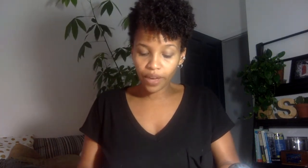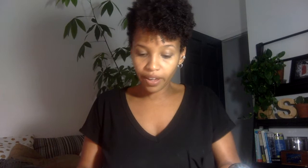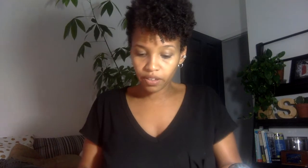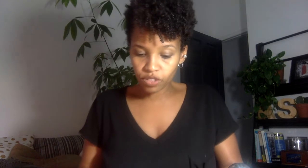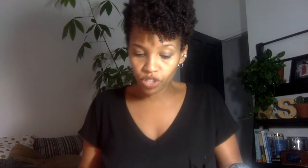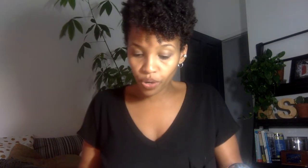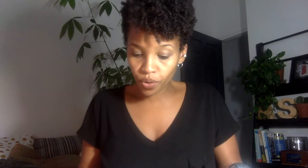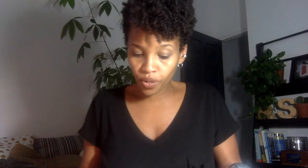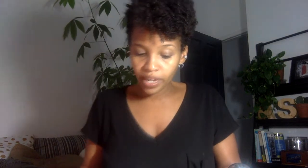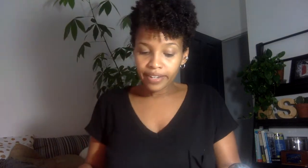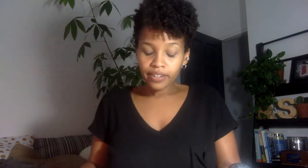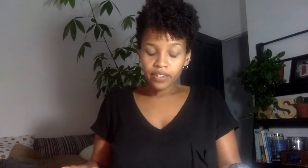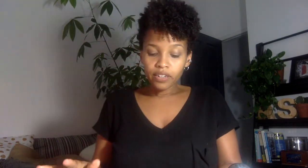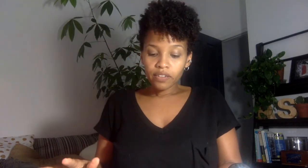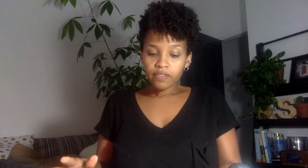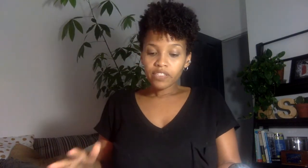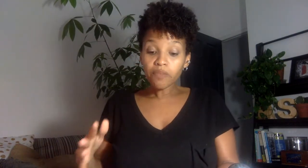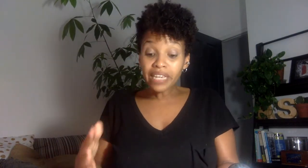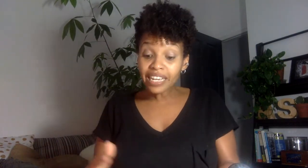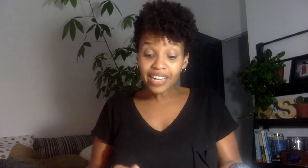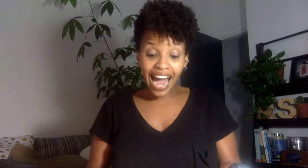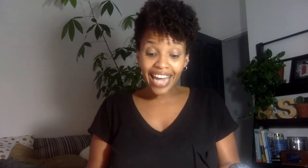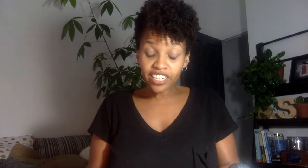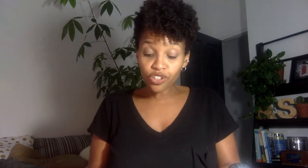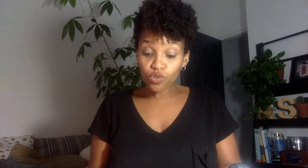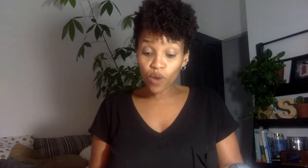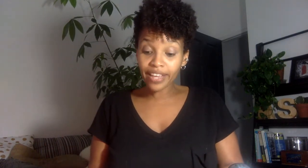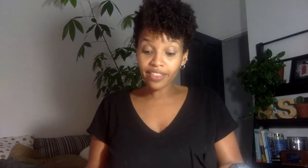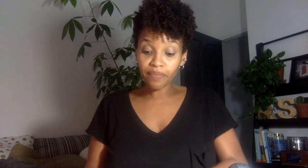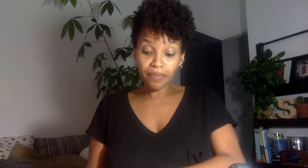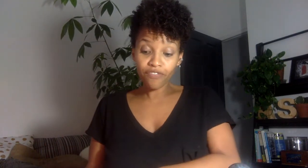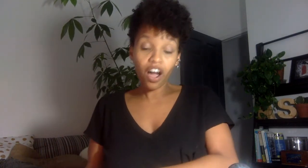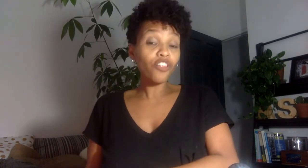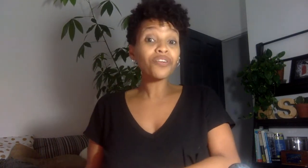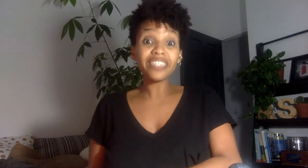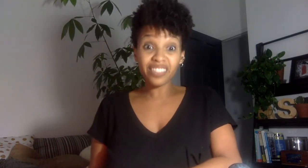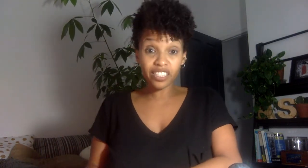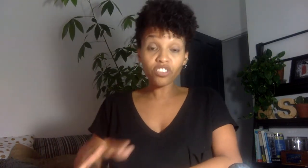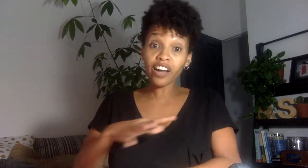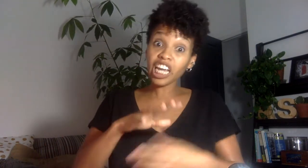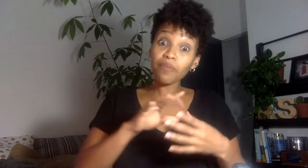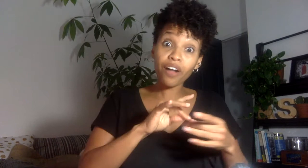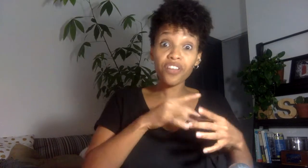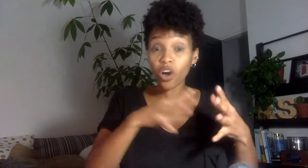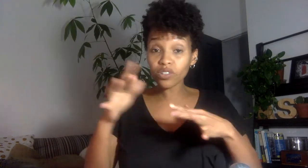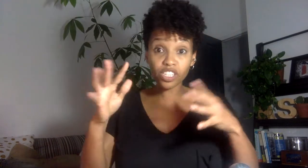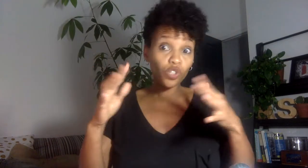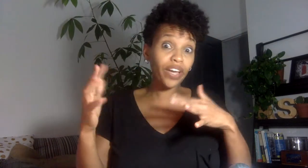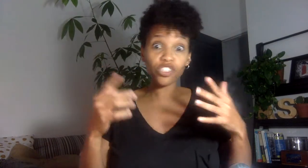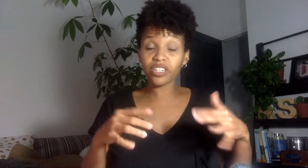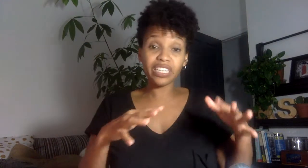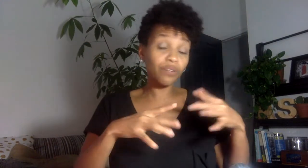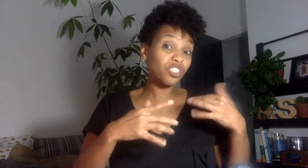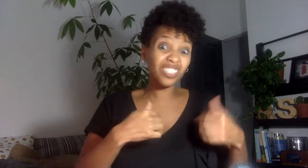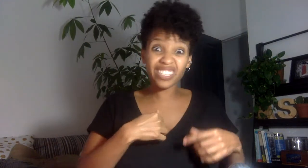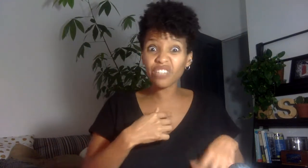Okay, so to me, I didn't do the right thing by my father is still talking about the whole situation, and what she says he